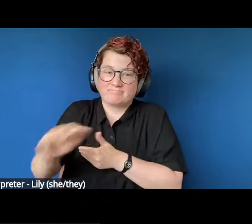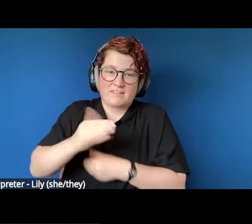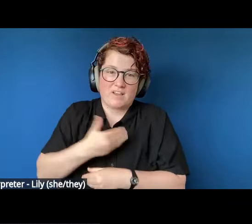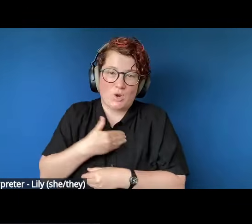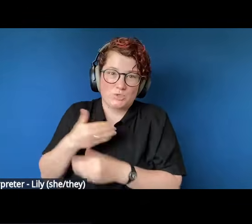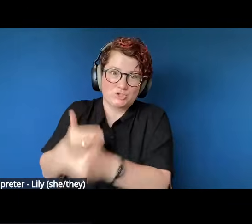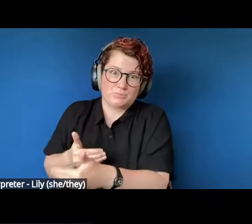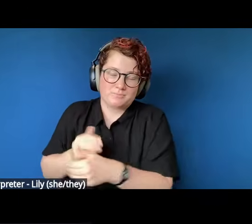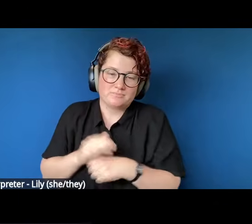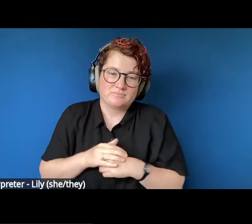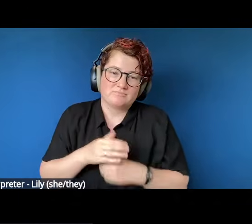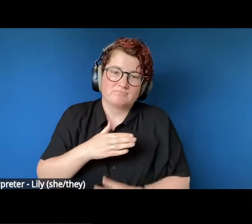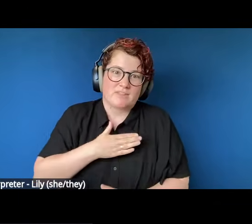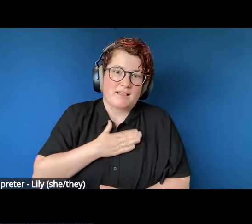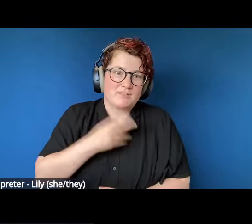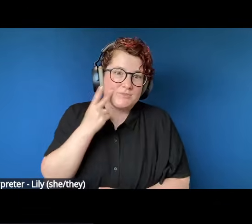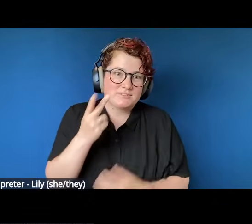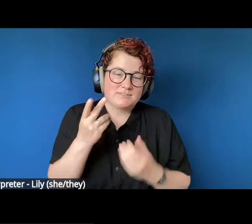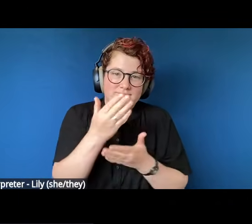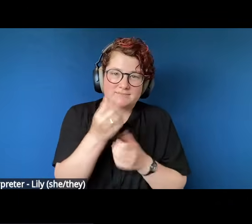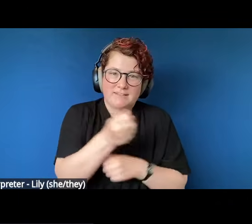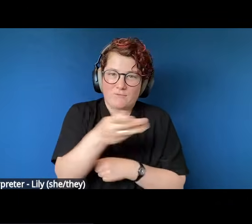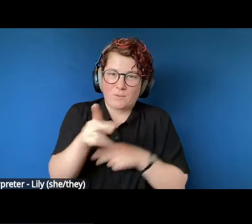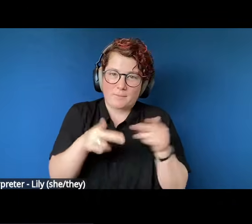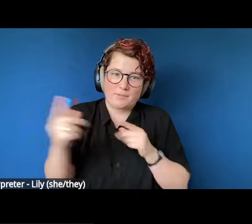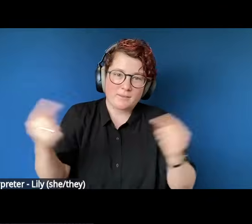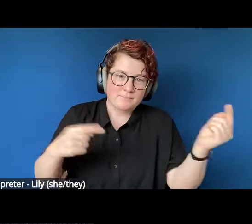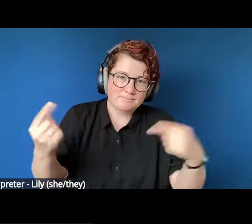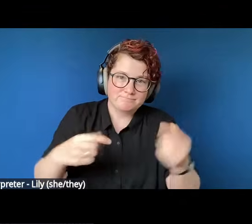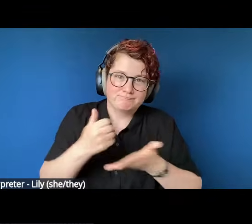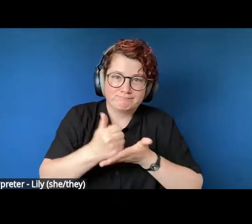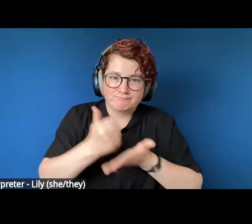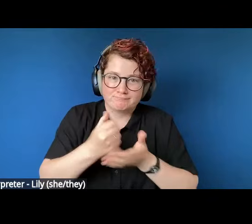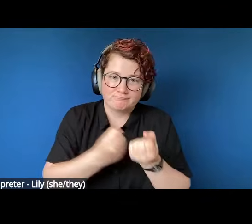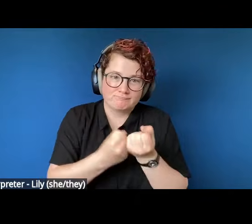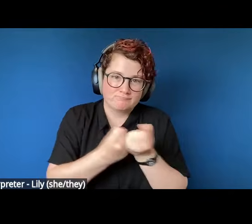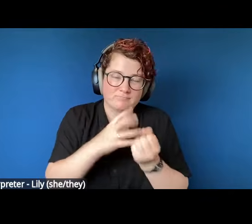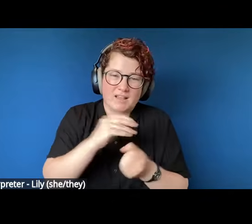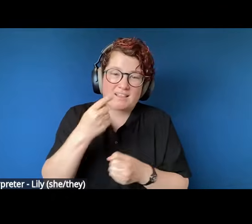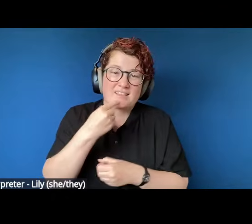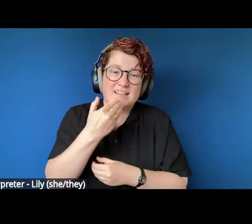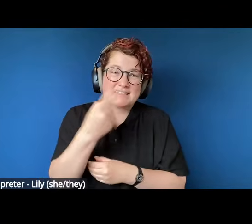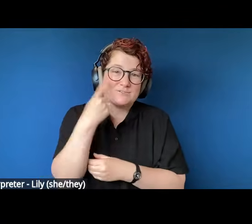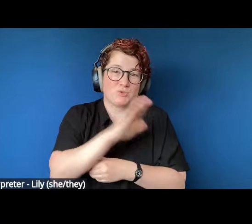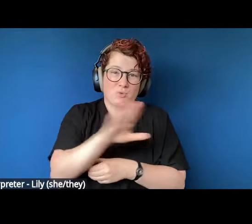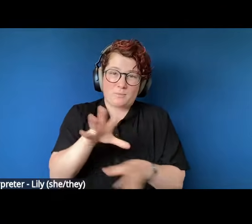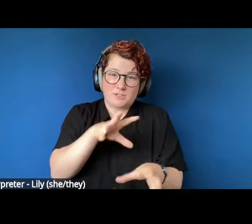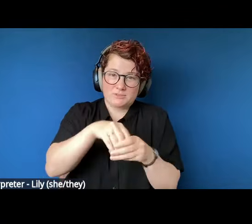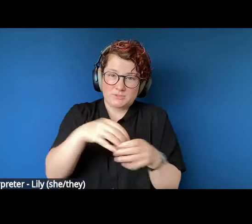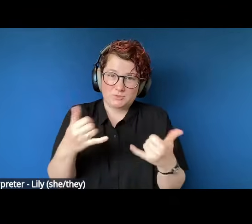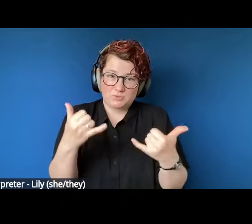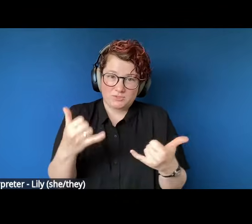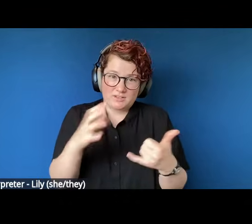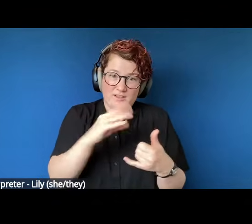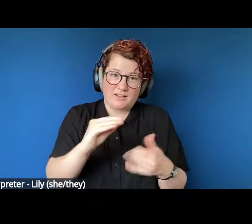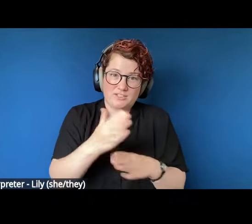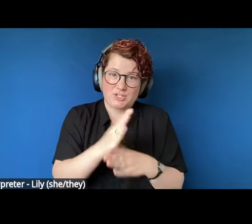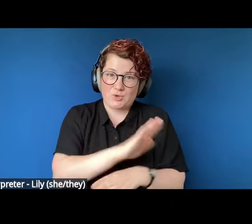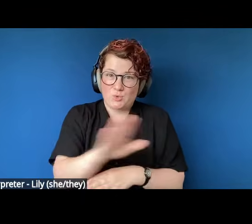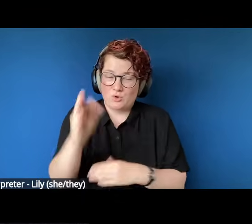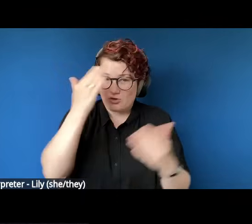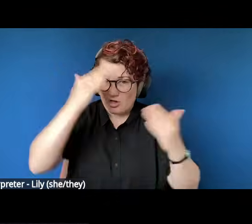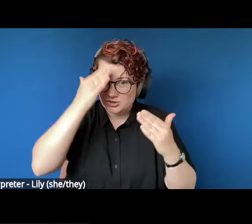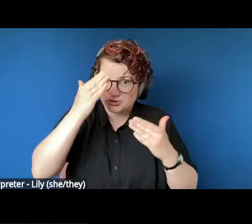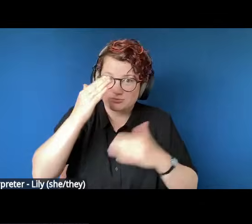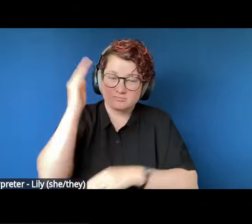tonight. Thank you so much for being here. Thank you so much for your participation and for helping to share your knowledge